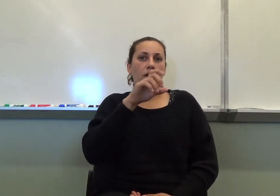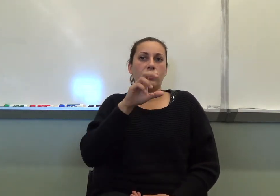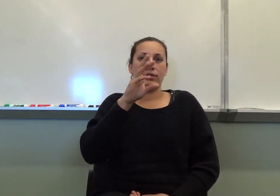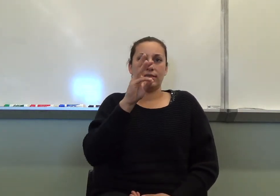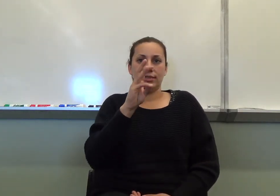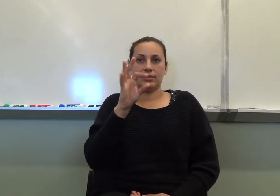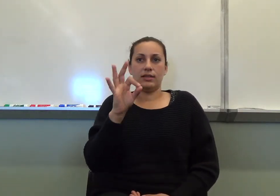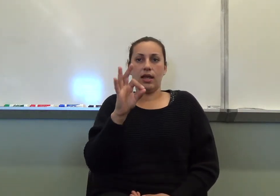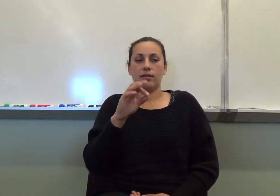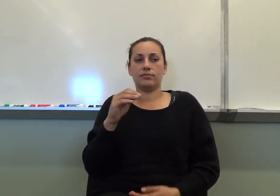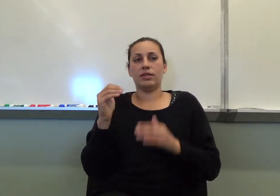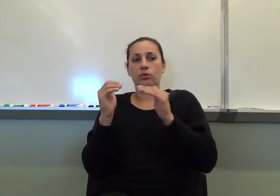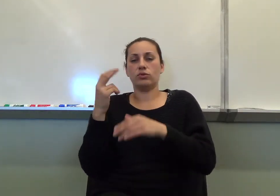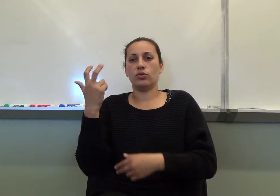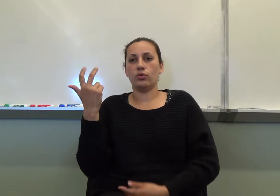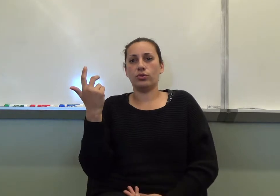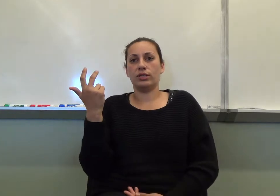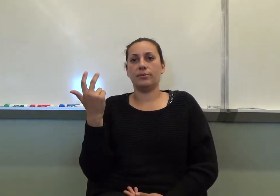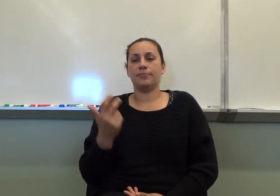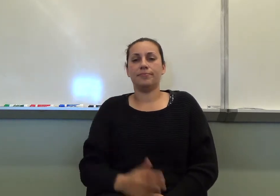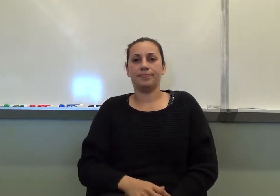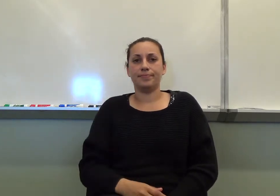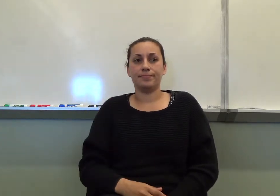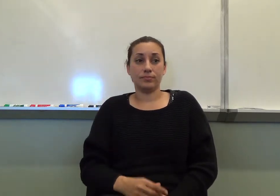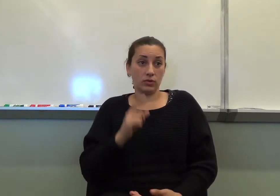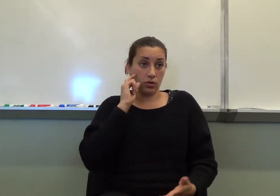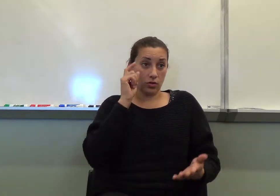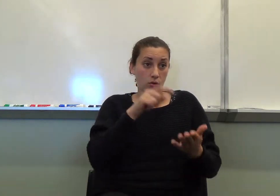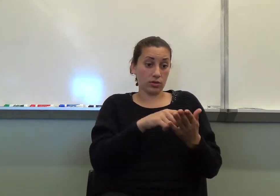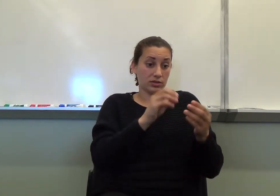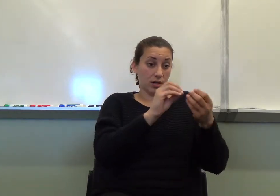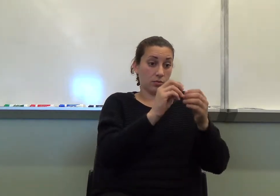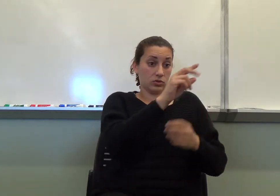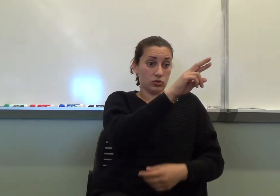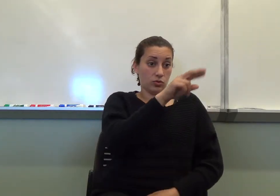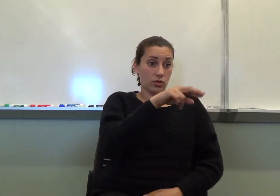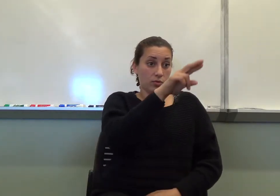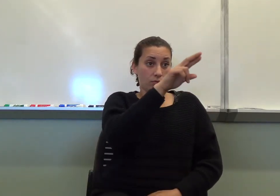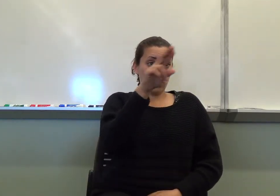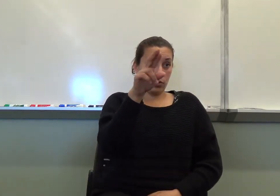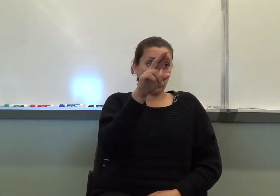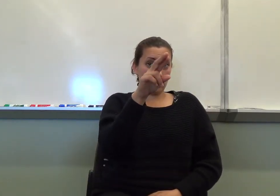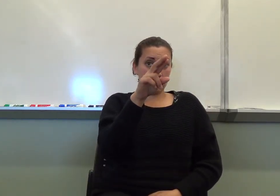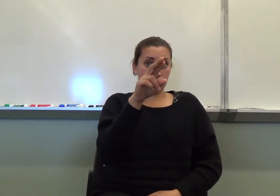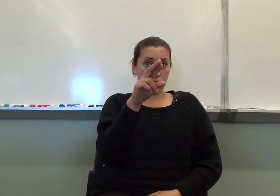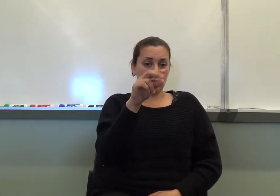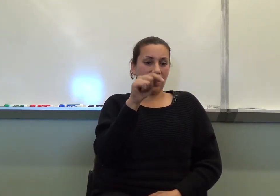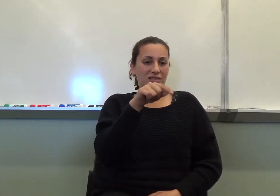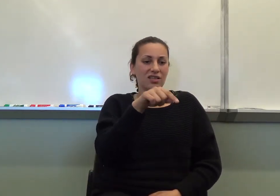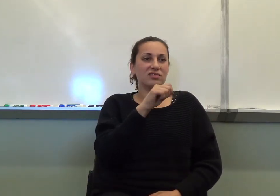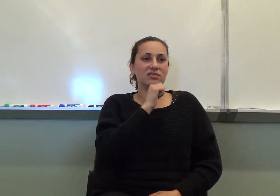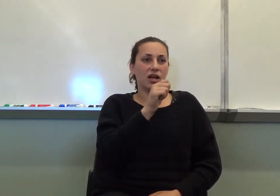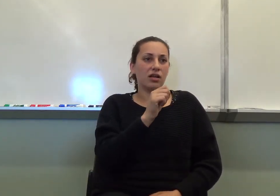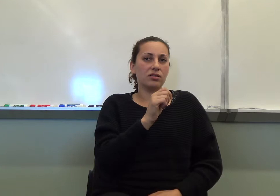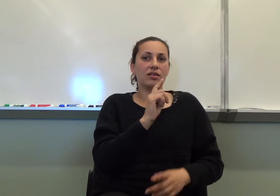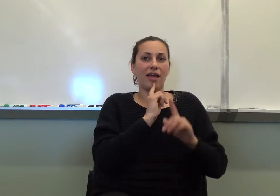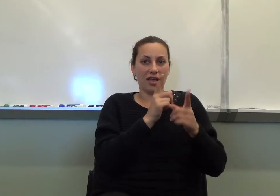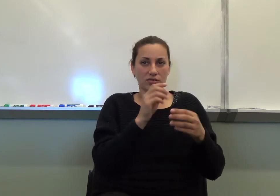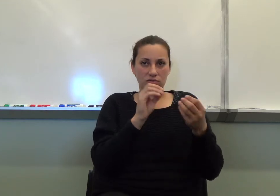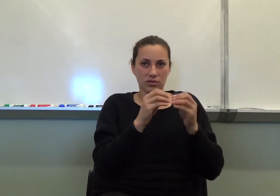169. Now please note that the square root of a number is not the number. Okay? Sometimes people say square root of 9. Oh, that's